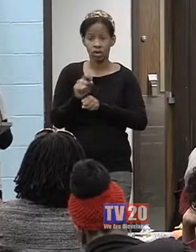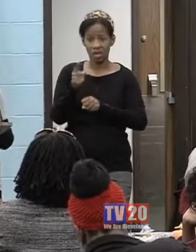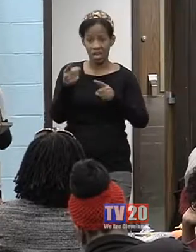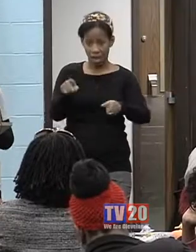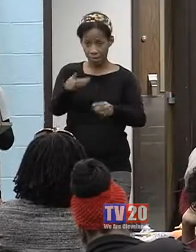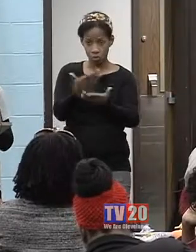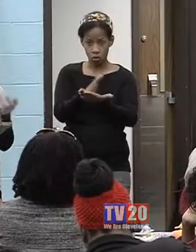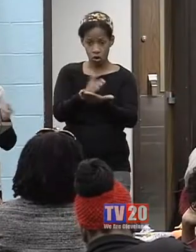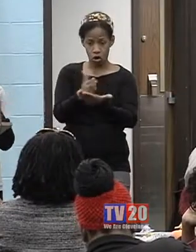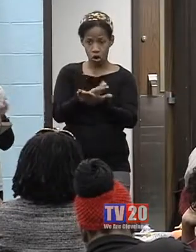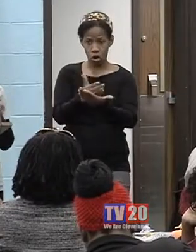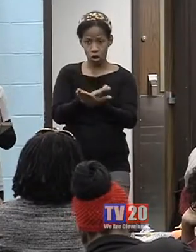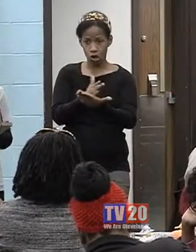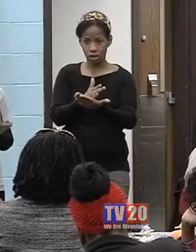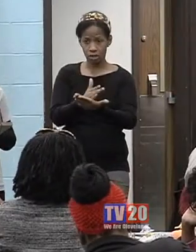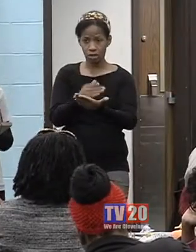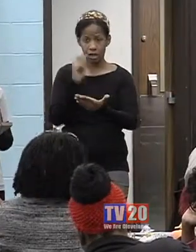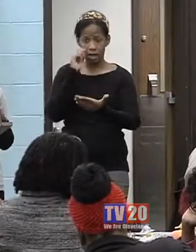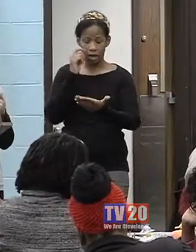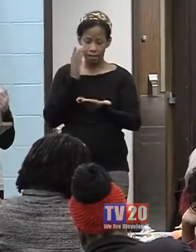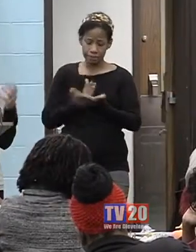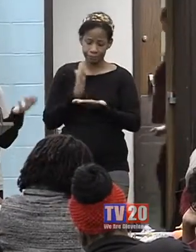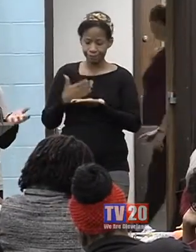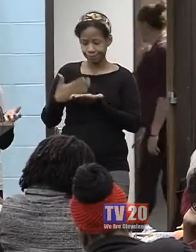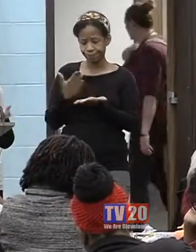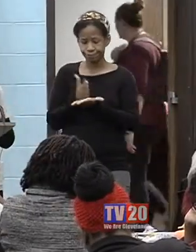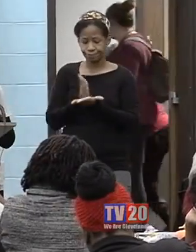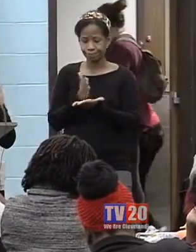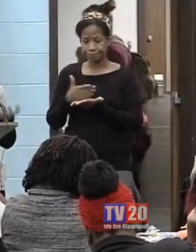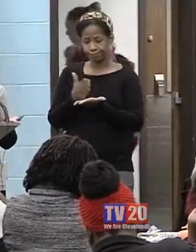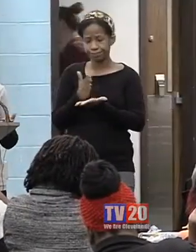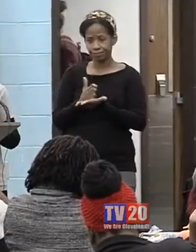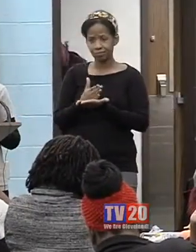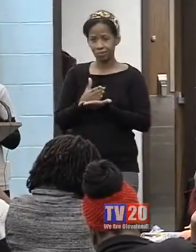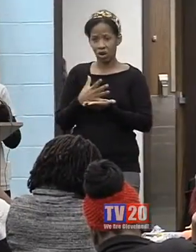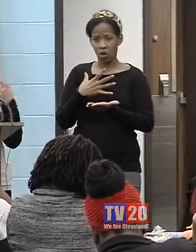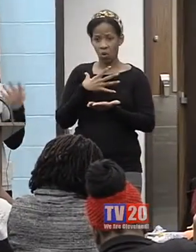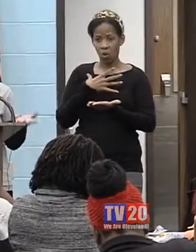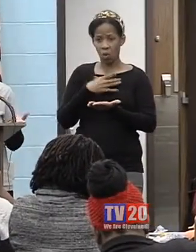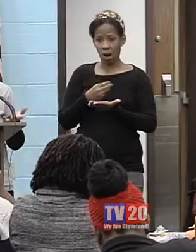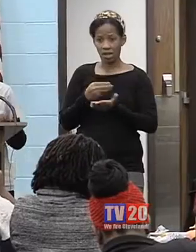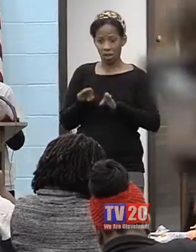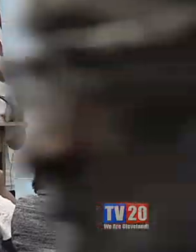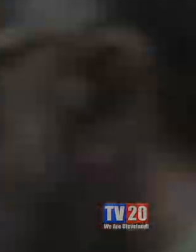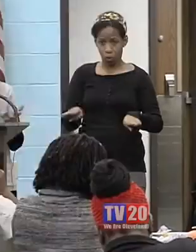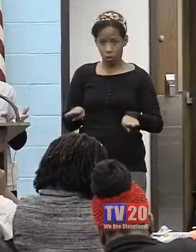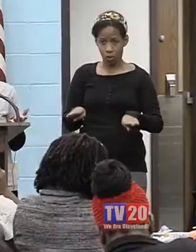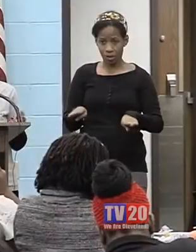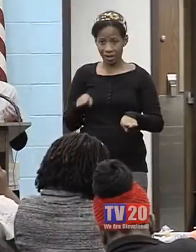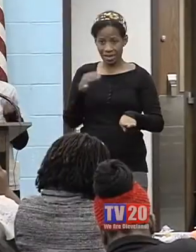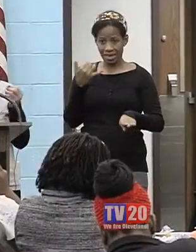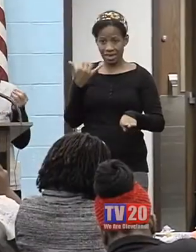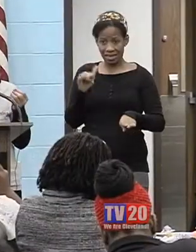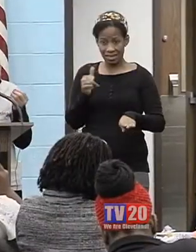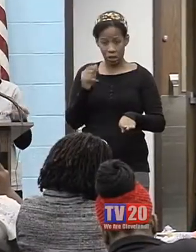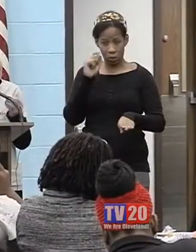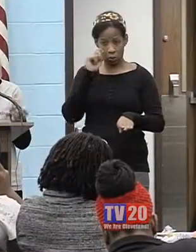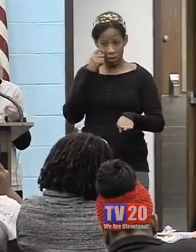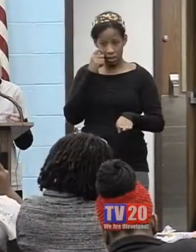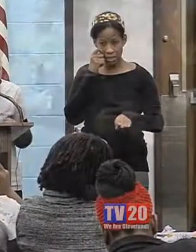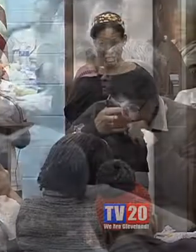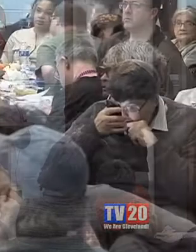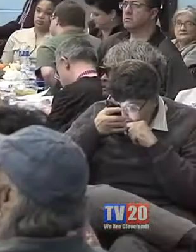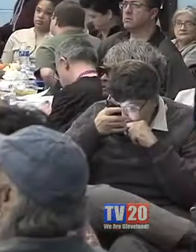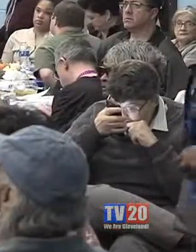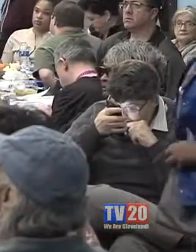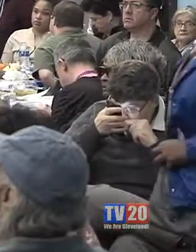cooking and you're chopping onions. If you have a white cutting board and you're using white or yellow onions, they kind of blend